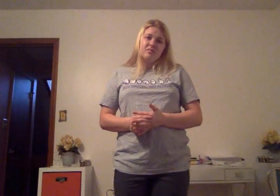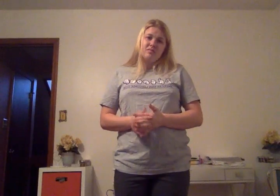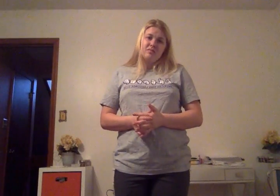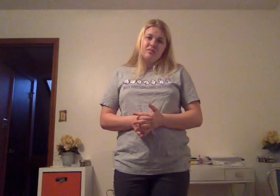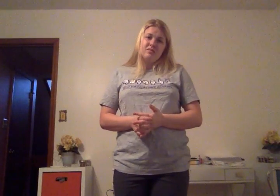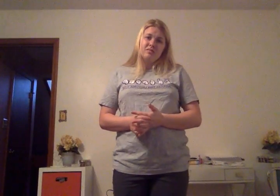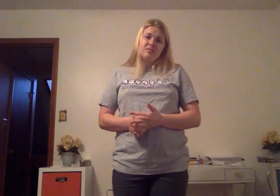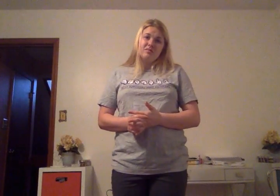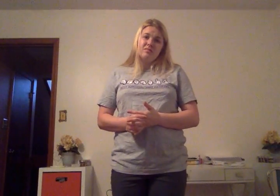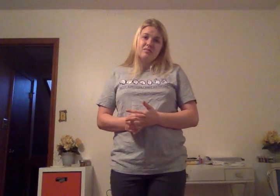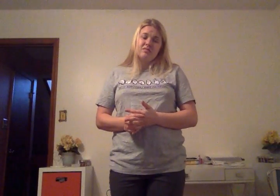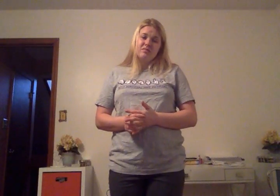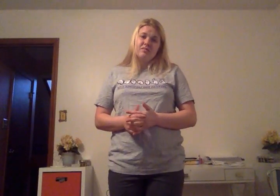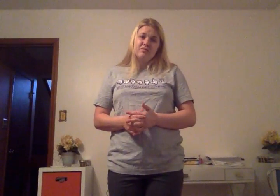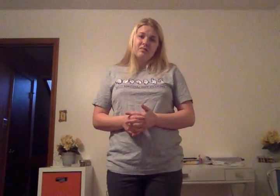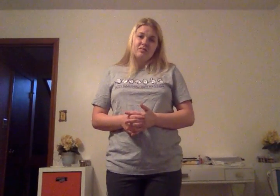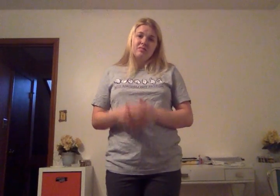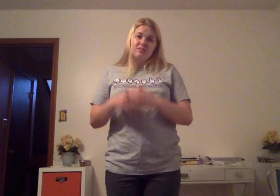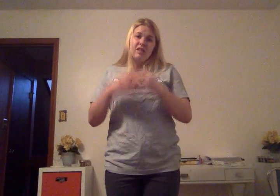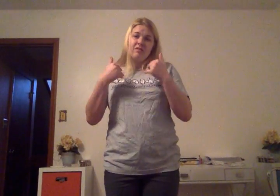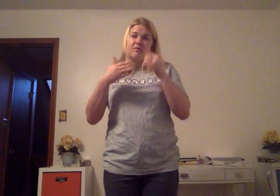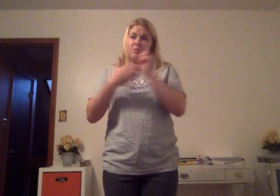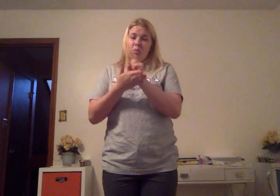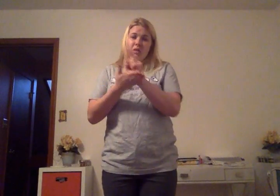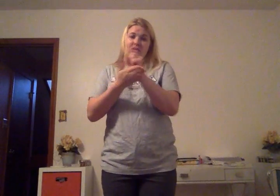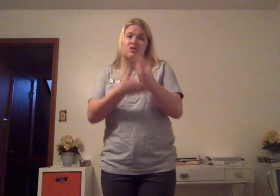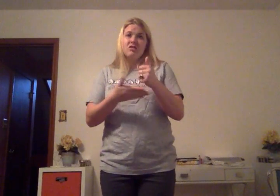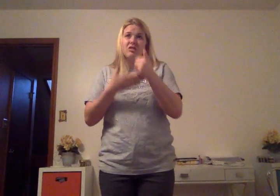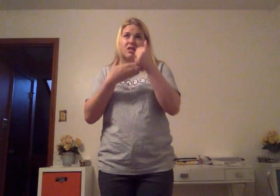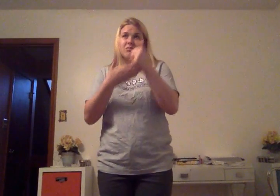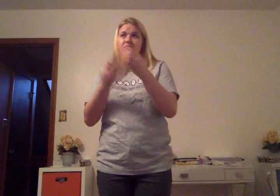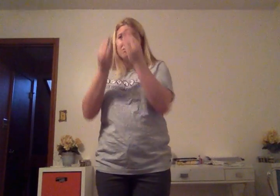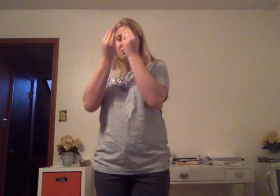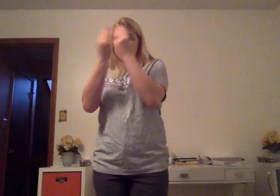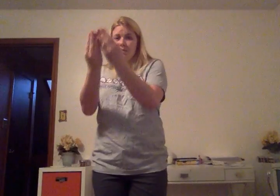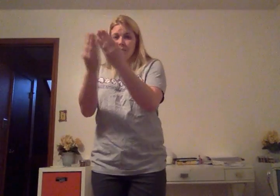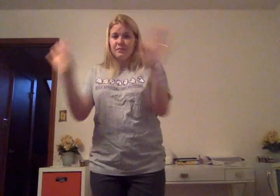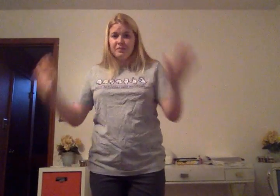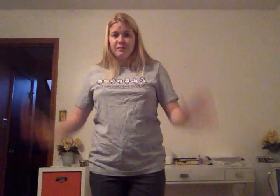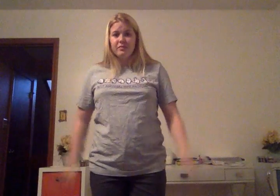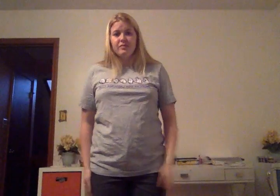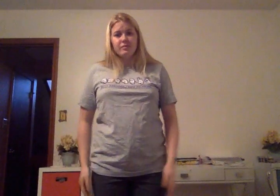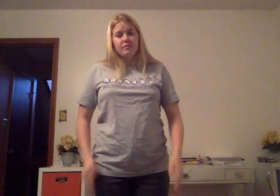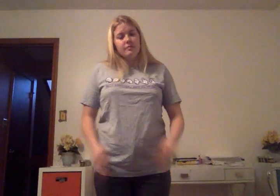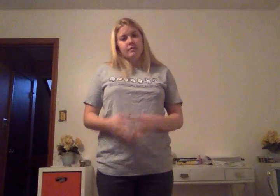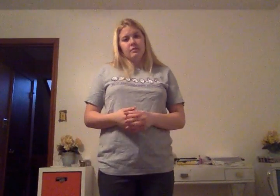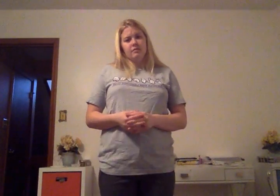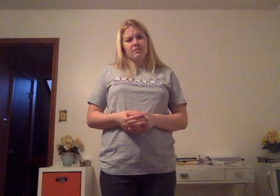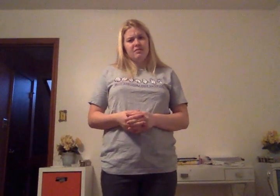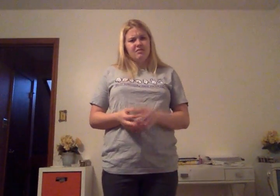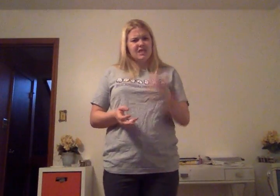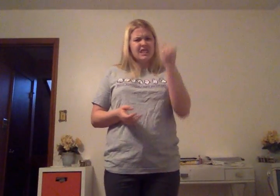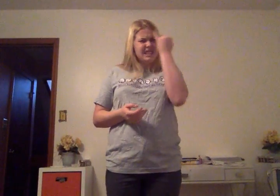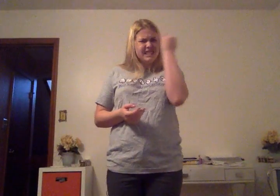we have. Well, let's go back a little bit. Tell me how did this idea first come up? You two are